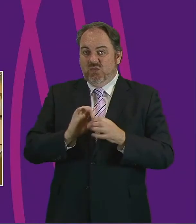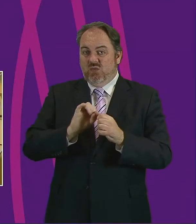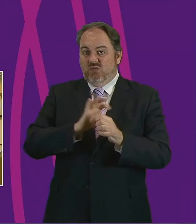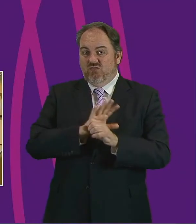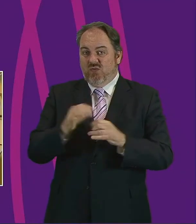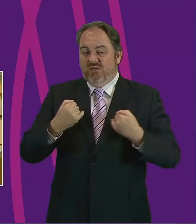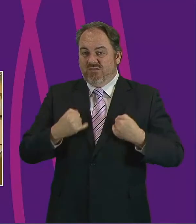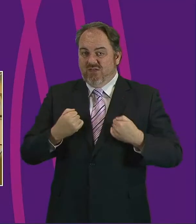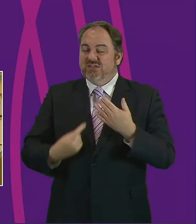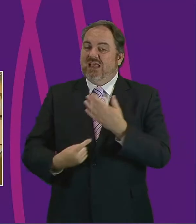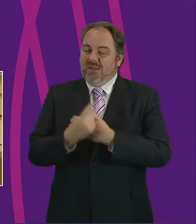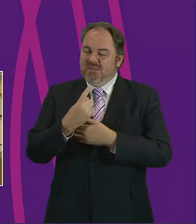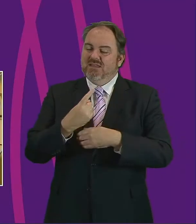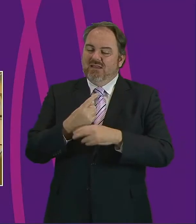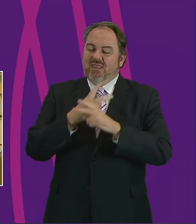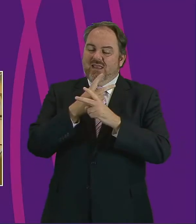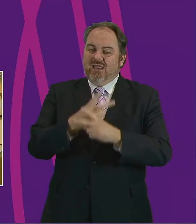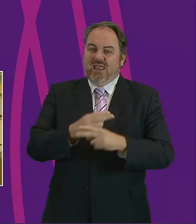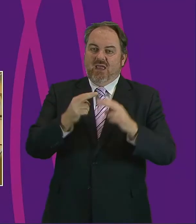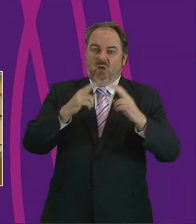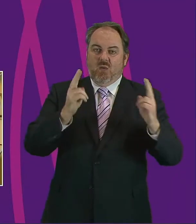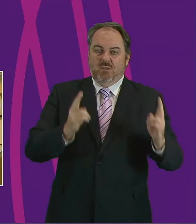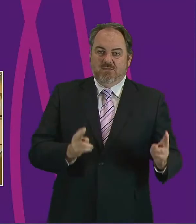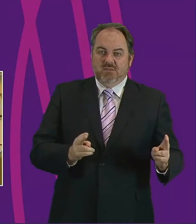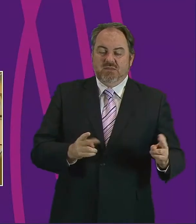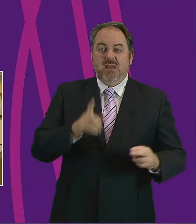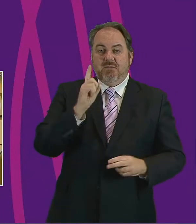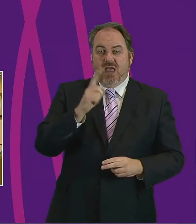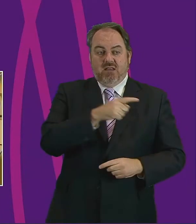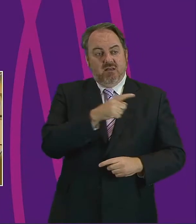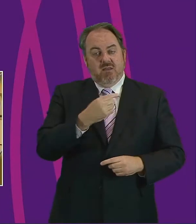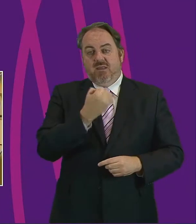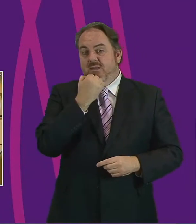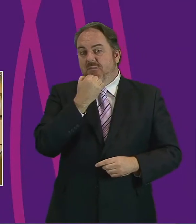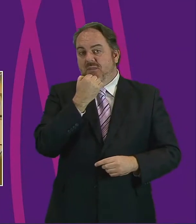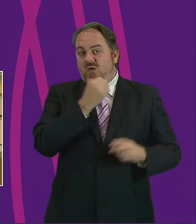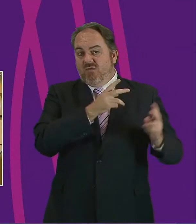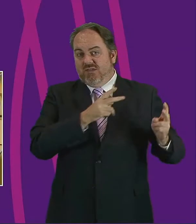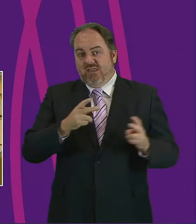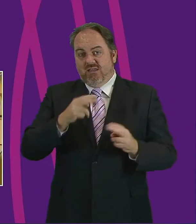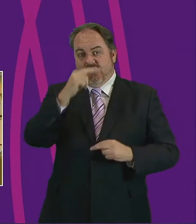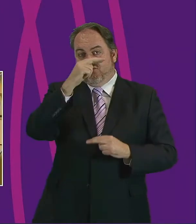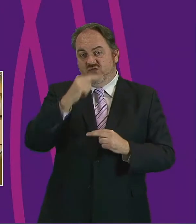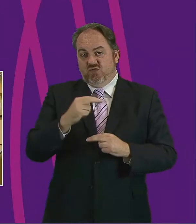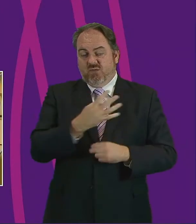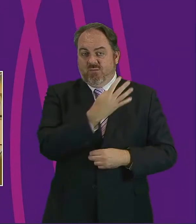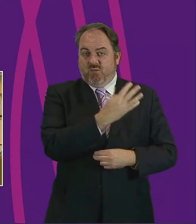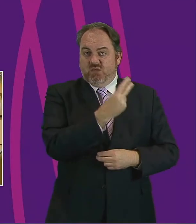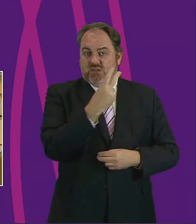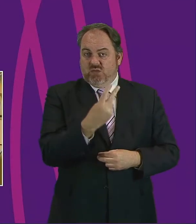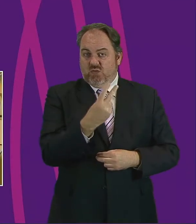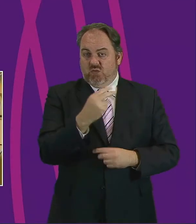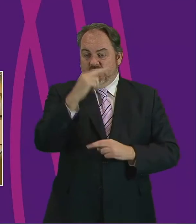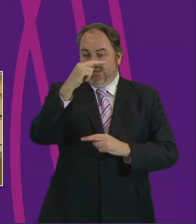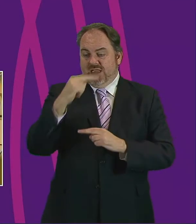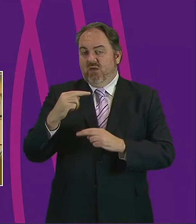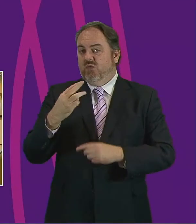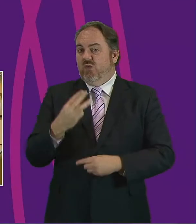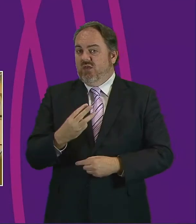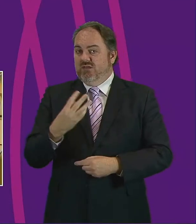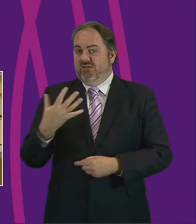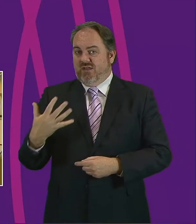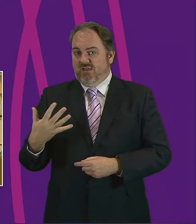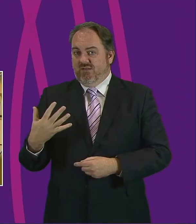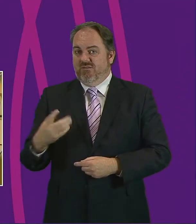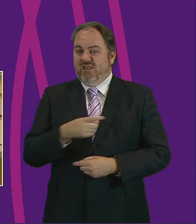However, the number of COVID-19 deaths in care homes reduced again from 42 to 35. Now, all of these